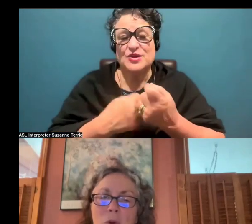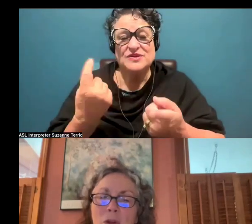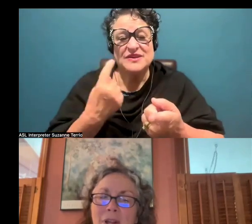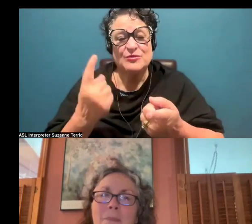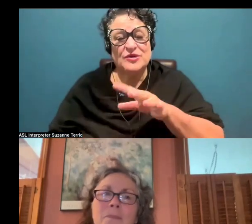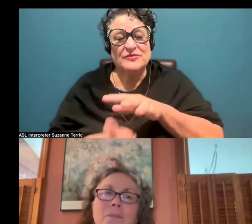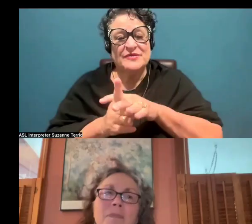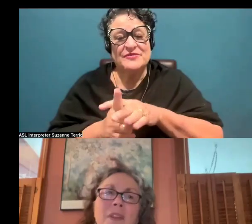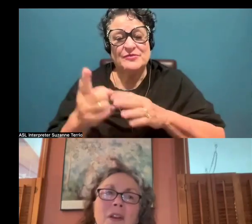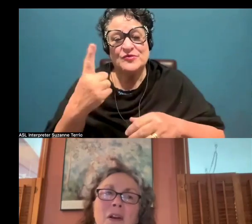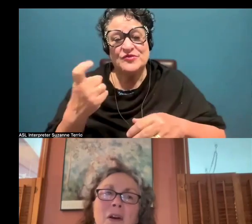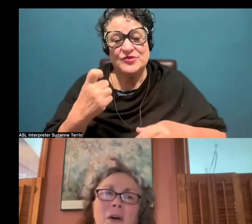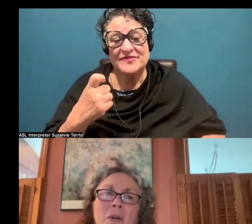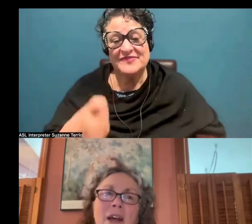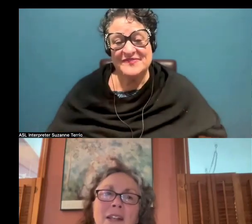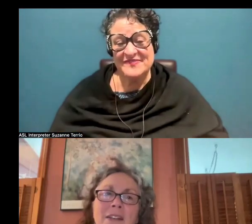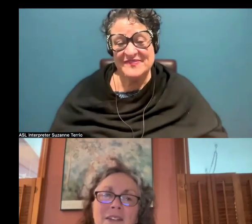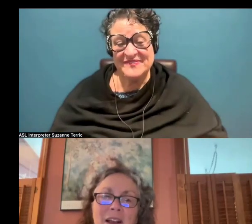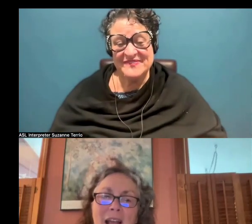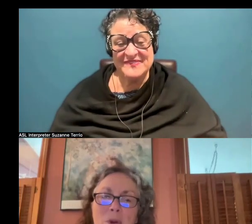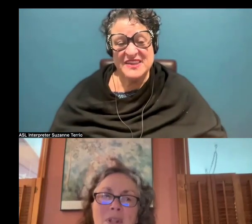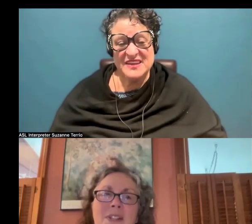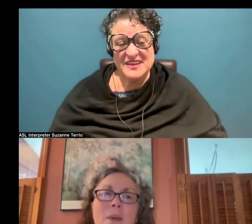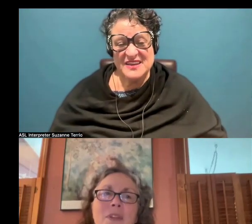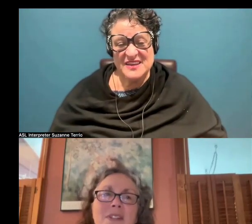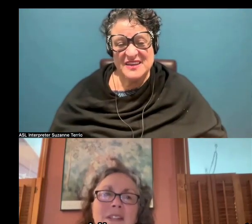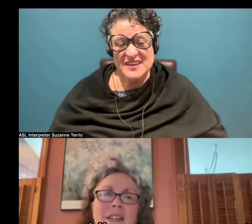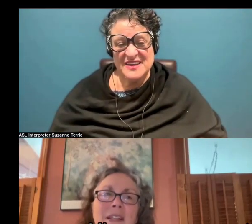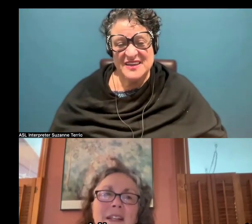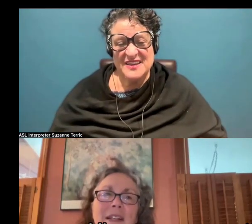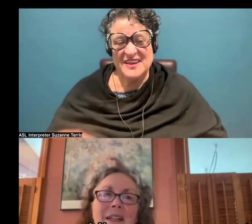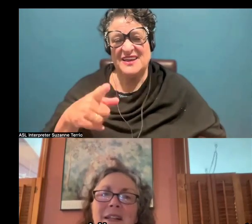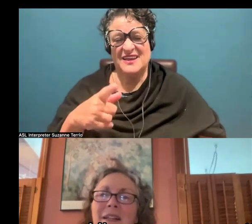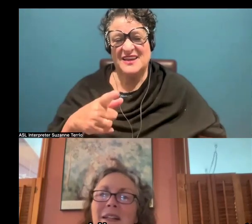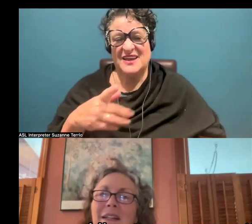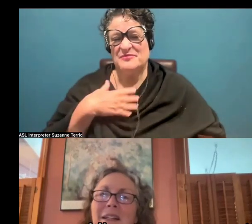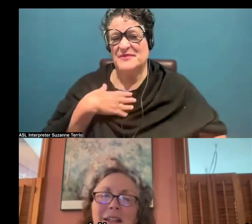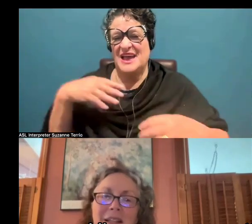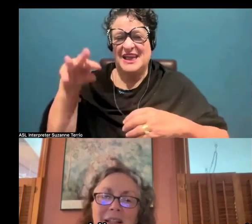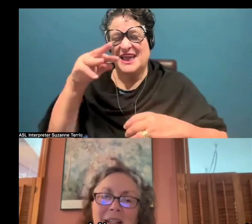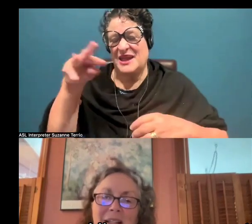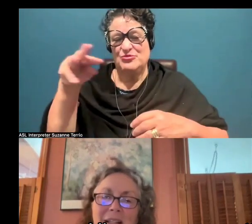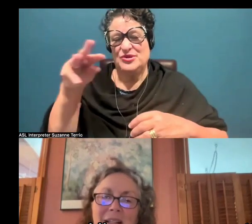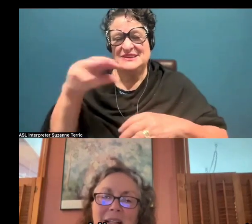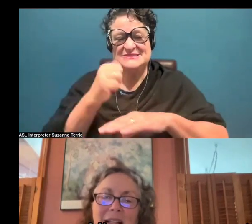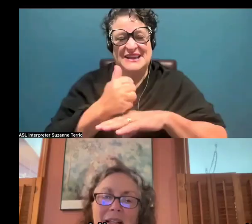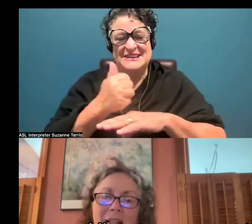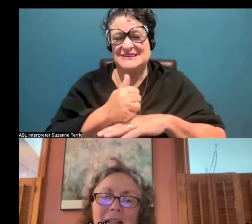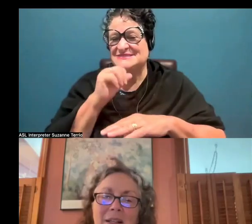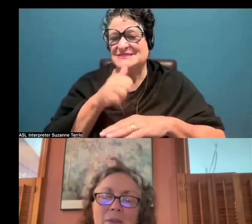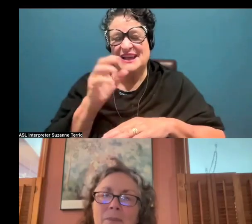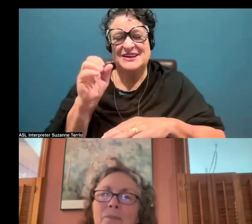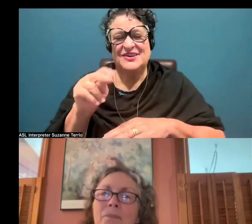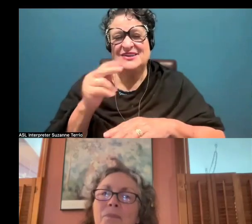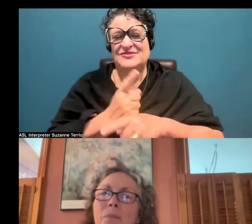question. Oh, Yeah. hold on. I'm going to stop Hi, this. my camera settings are not on for some